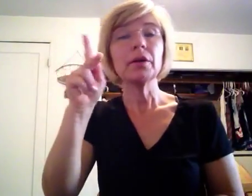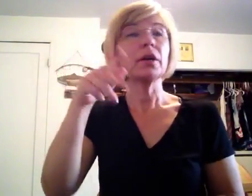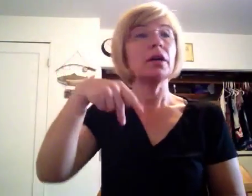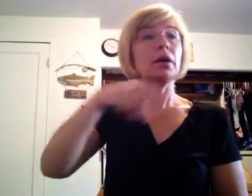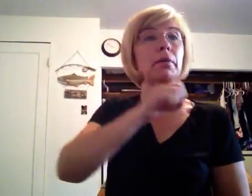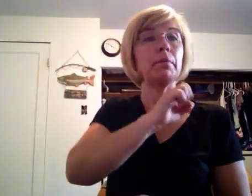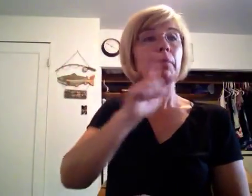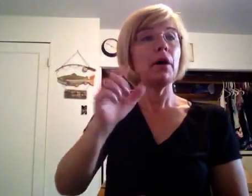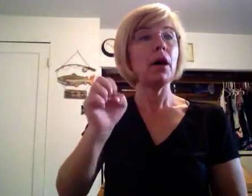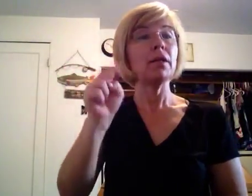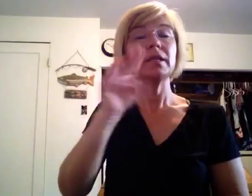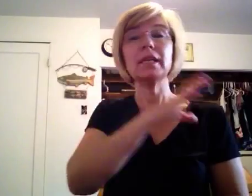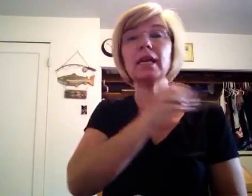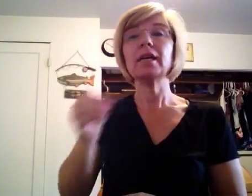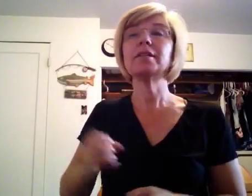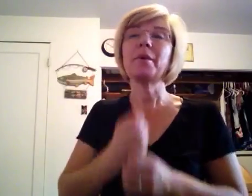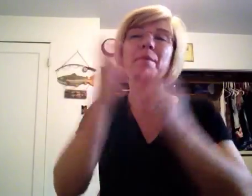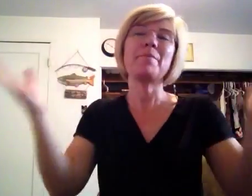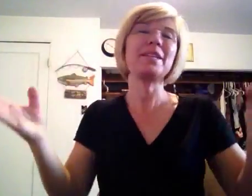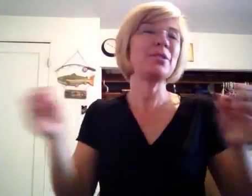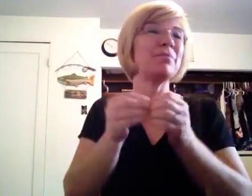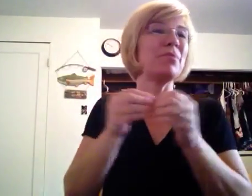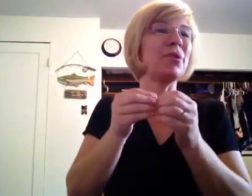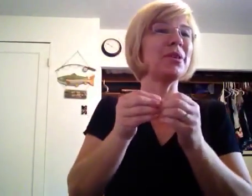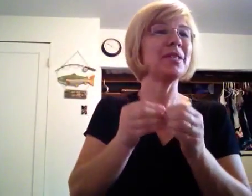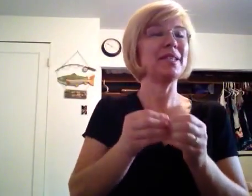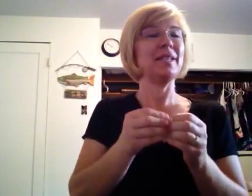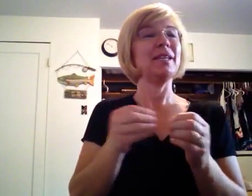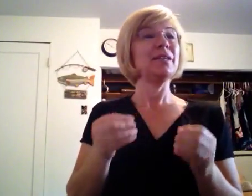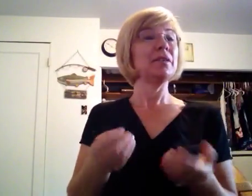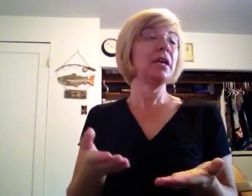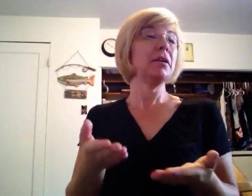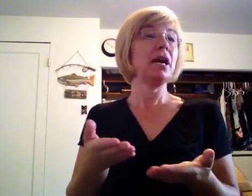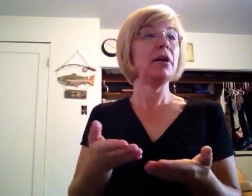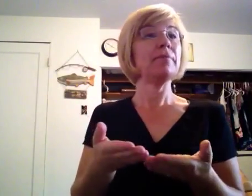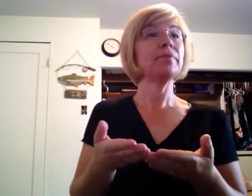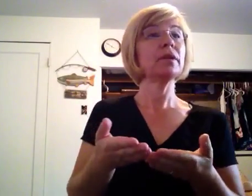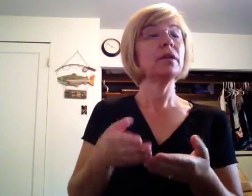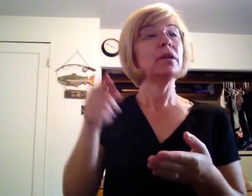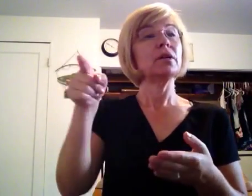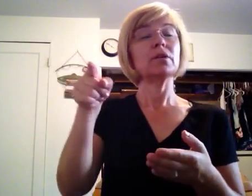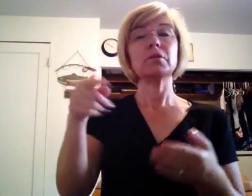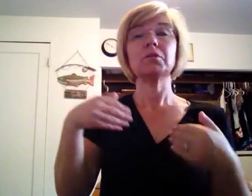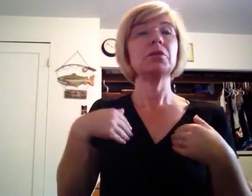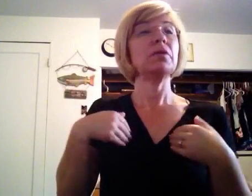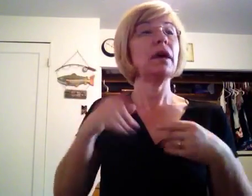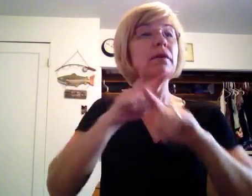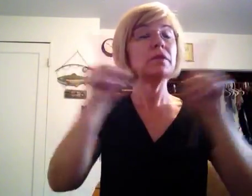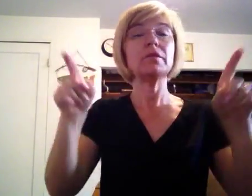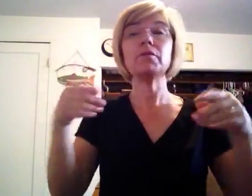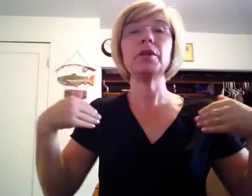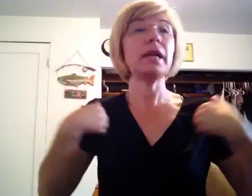and grasshoppers. You can see the different examples on this picture of some of the animals and plants.